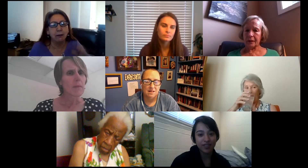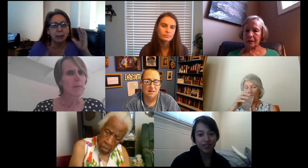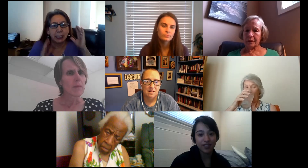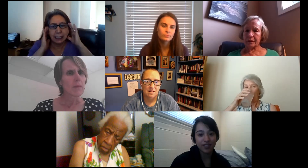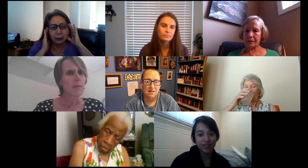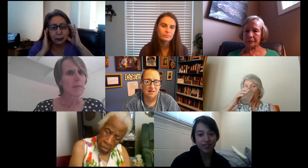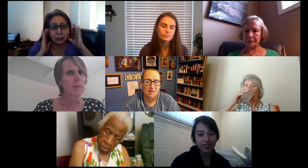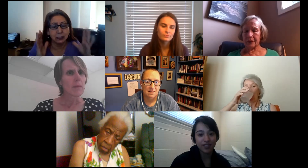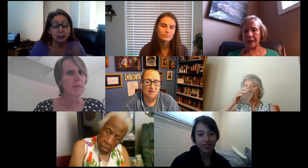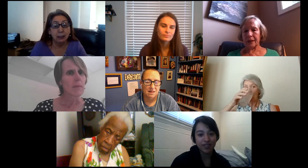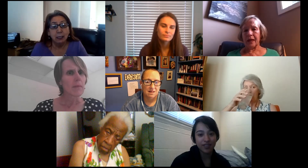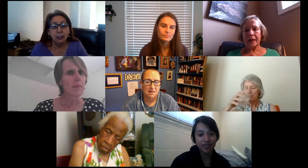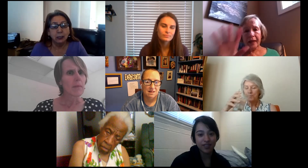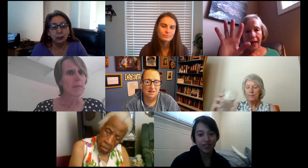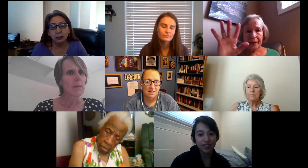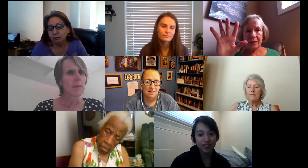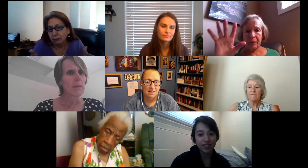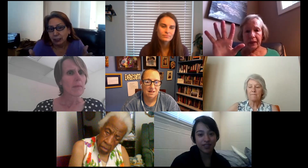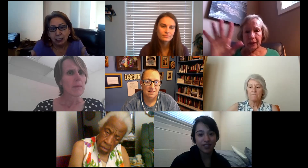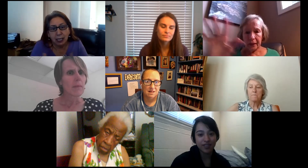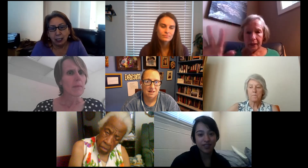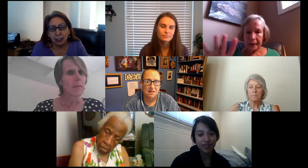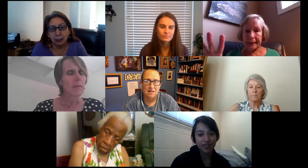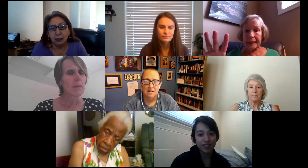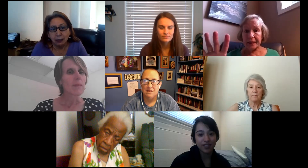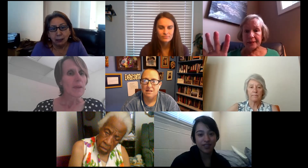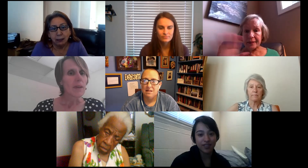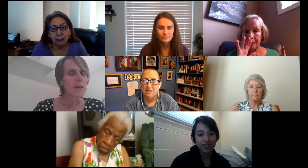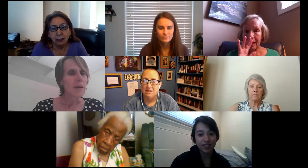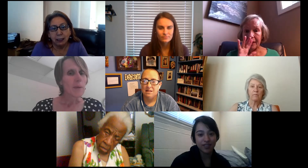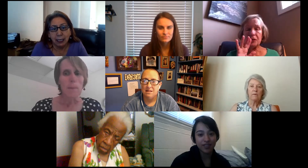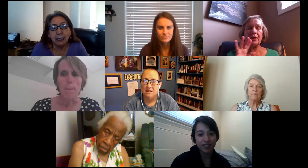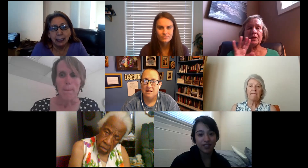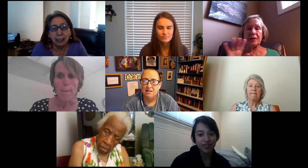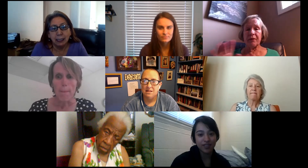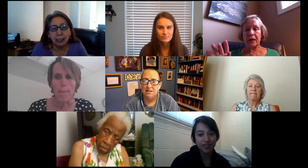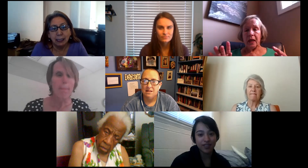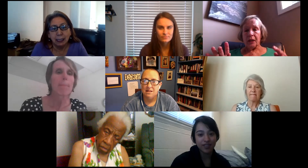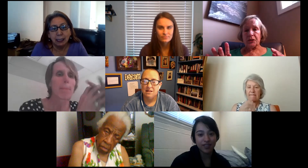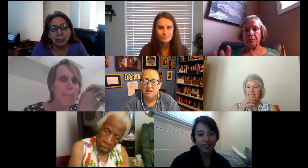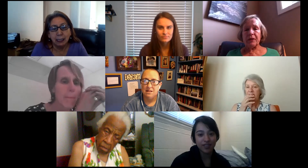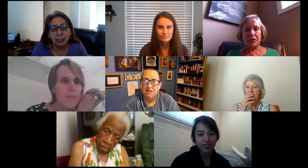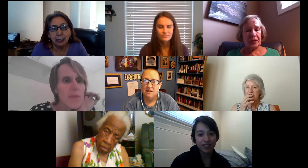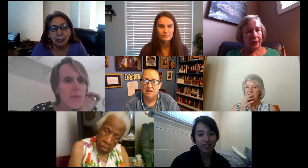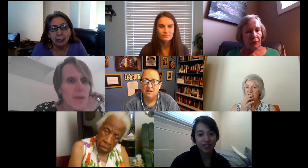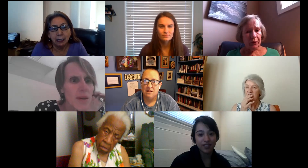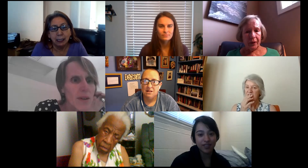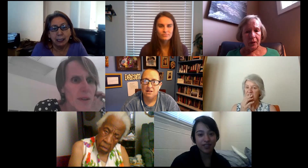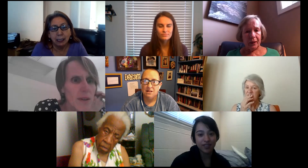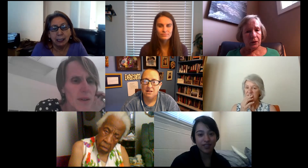my head hurts. So can I say something? I just want to say that to me, the scary thing about a